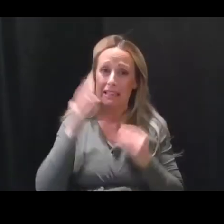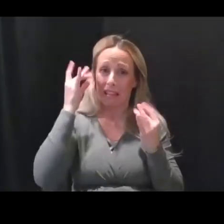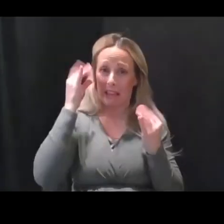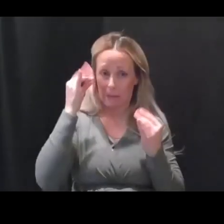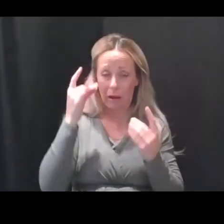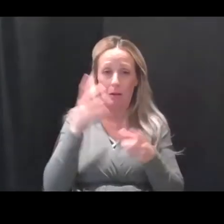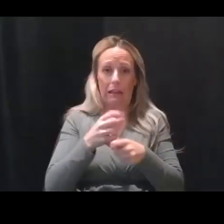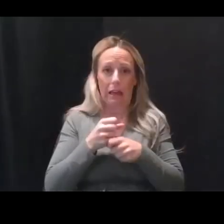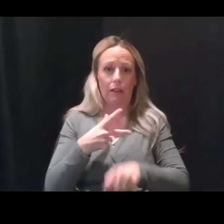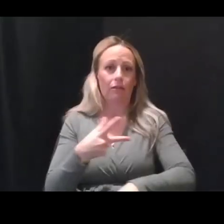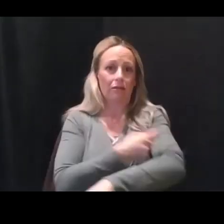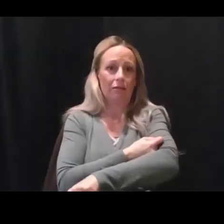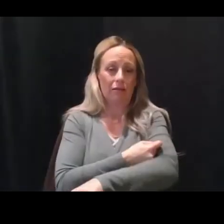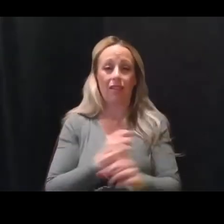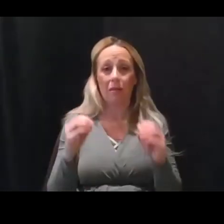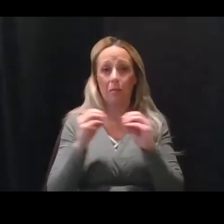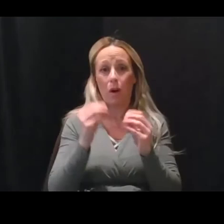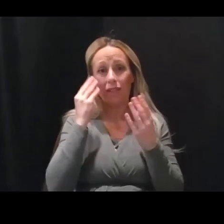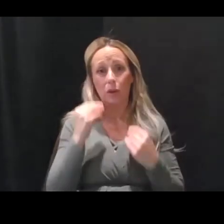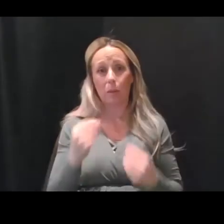vaccine. The more individuals